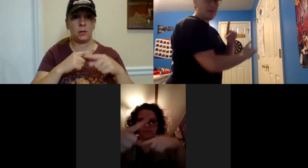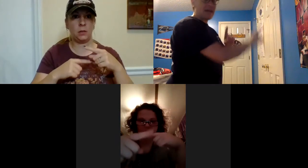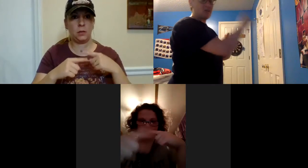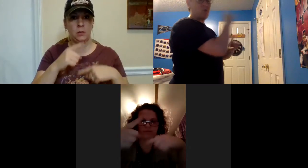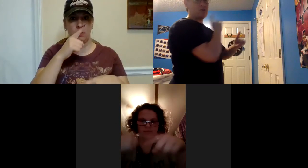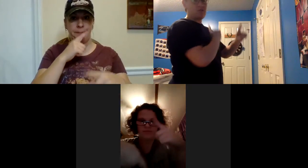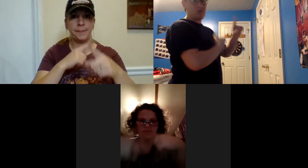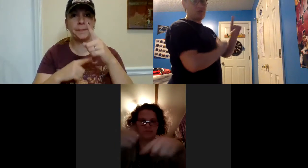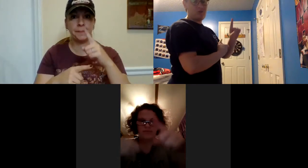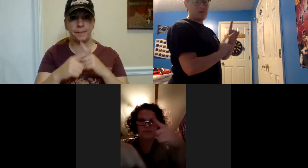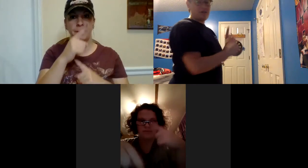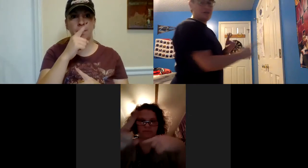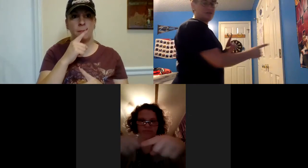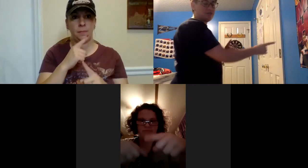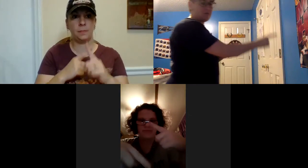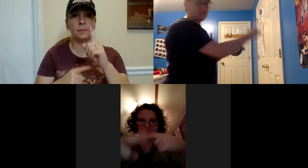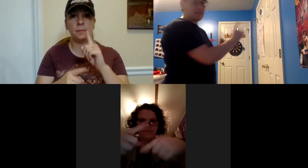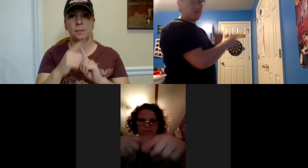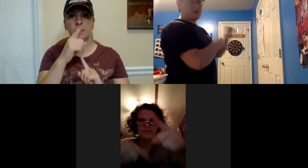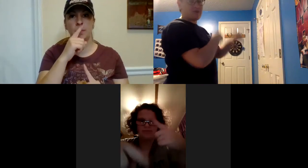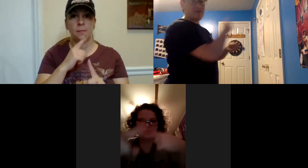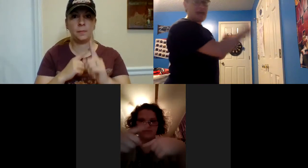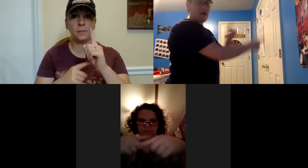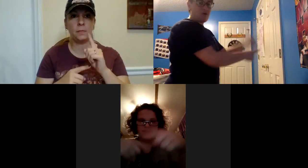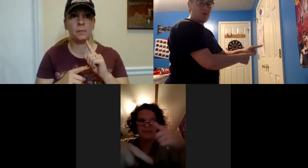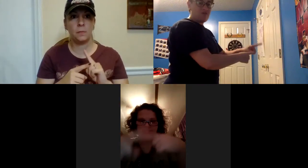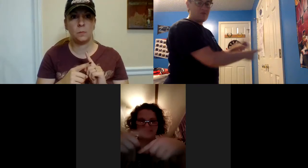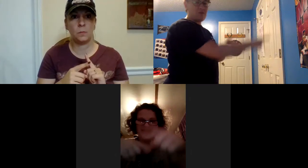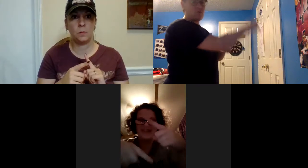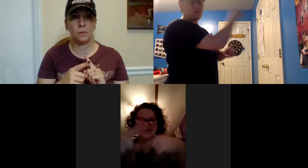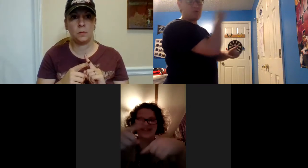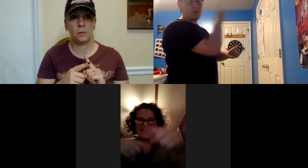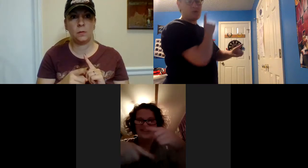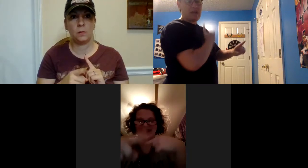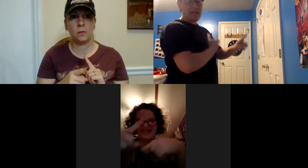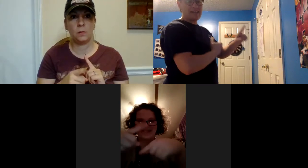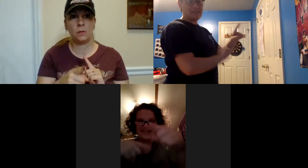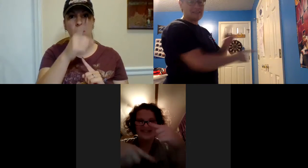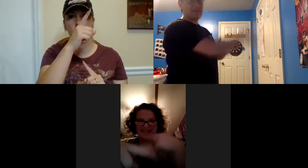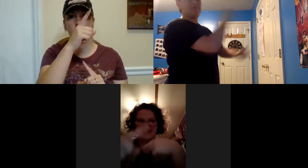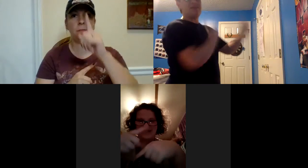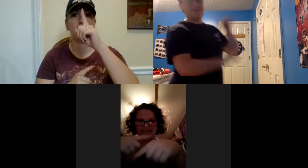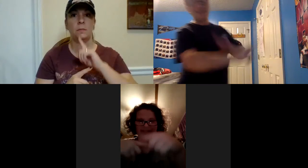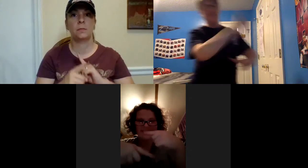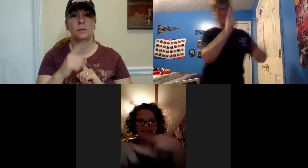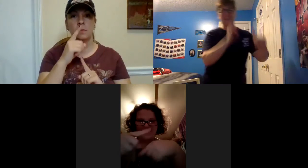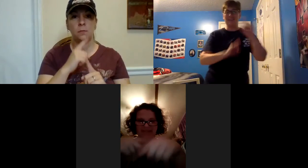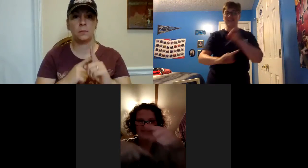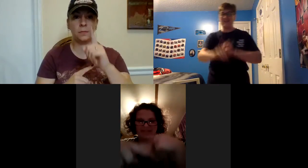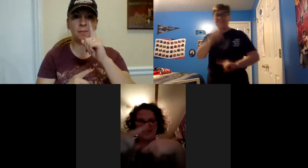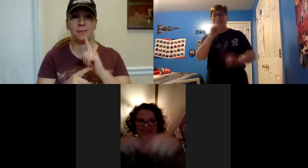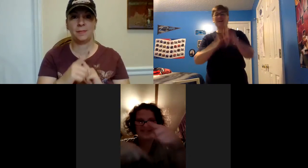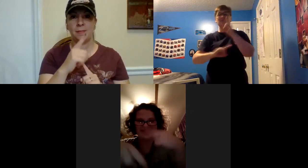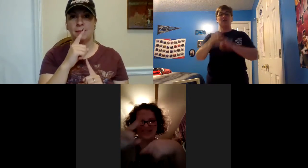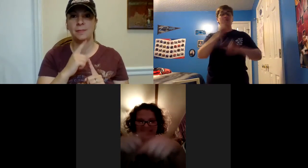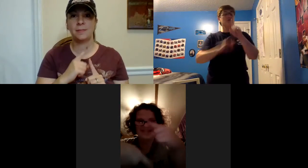hands back towards you. So Summer, instead of going out away from you, you want to pull your hands. Yep, there you go. There you go. Now you got it